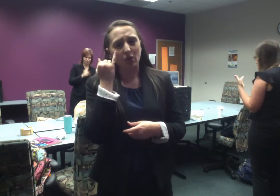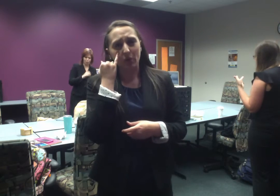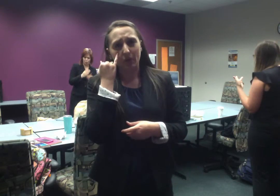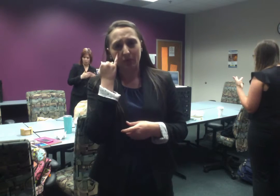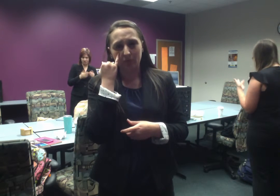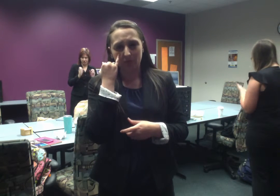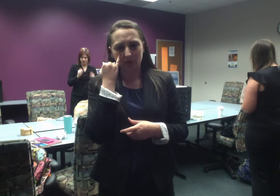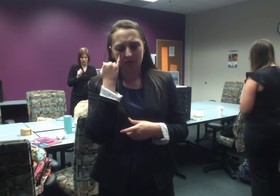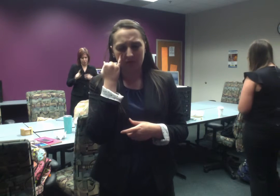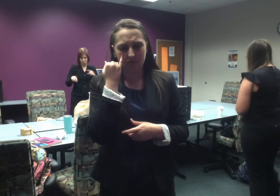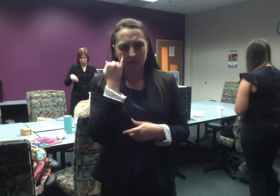looks like what?